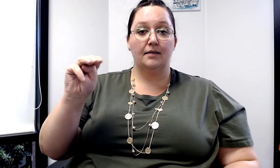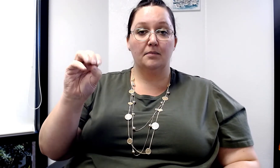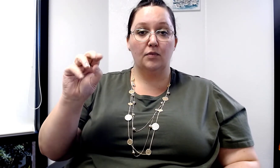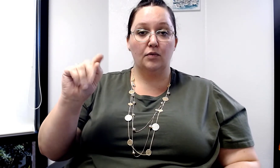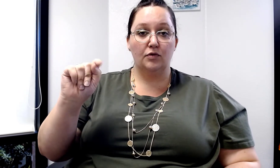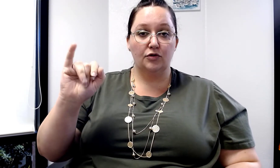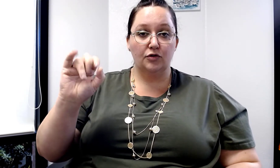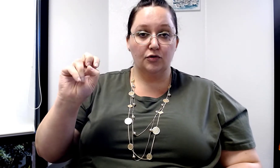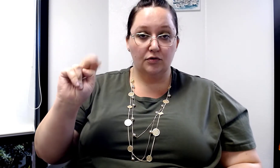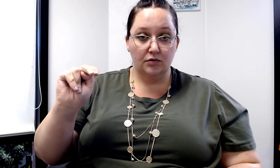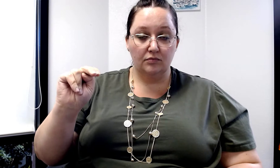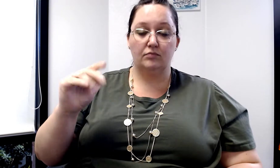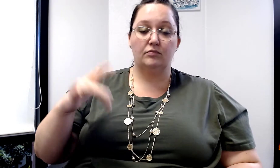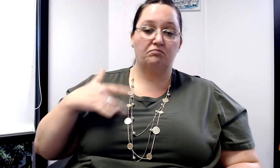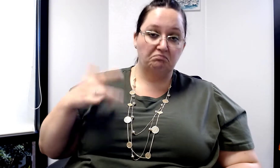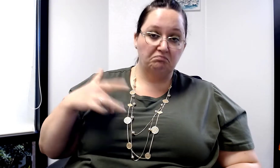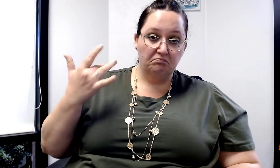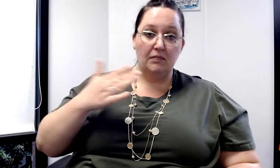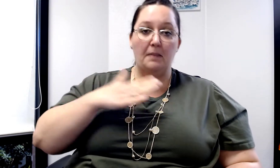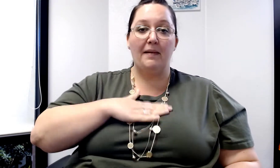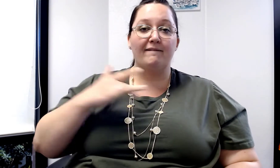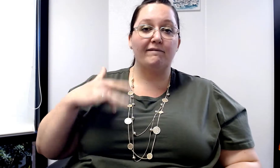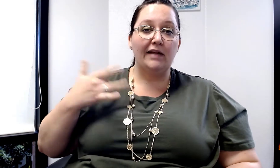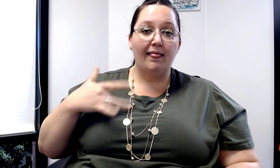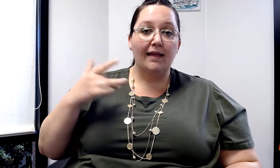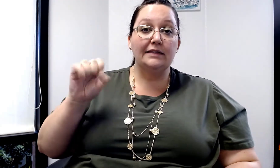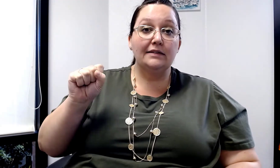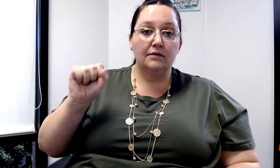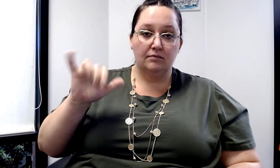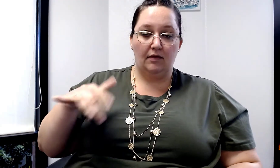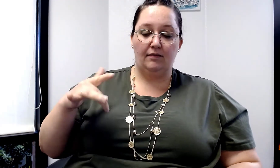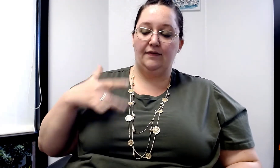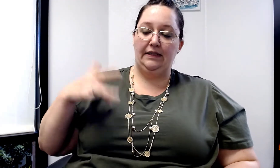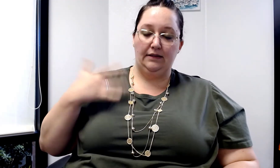It can also mean emotion. Feelings, right? You hurt my feelings.